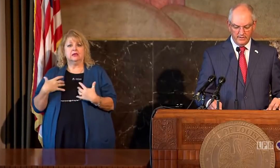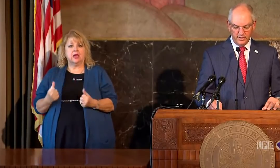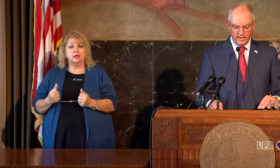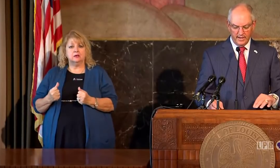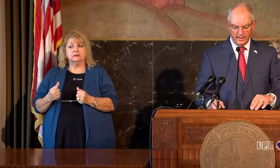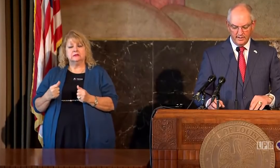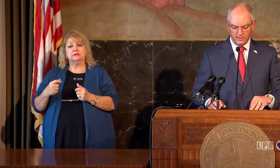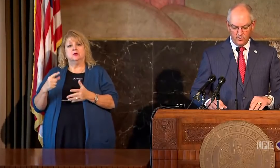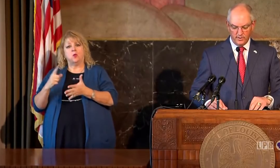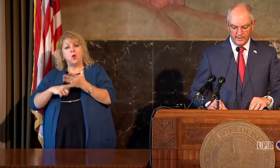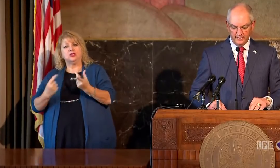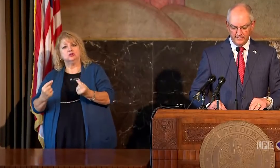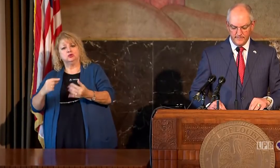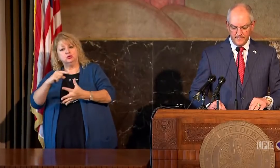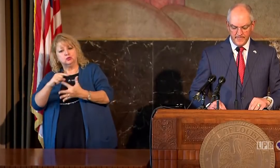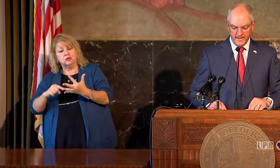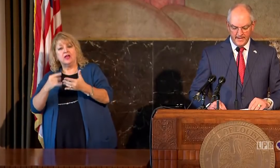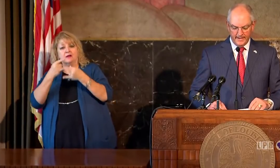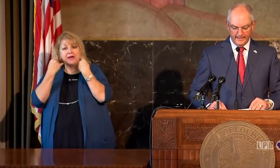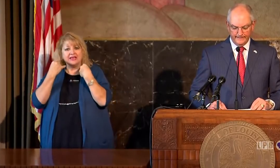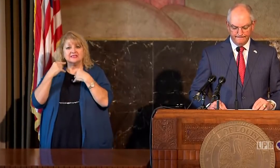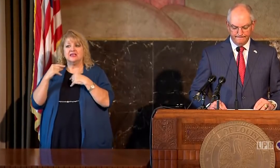on masking and quarantines.